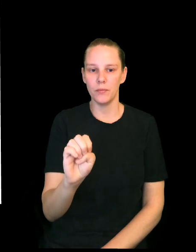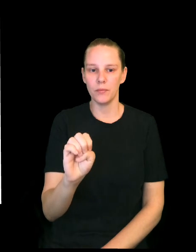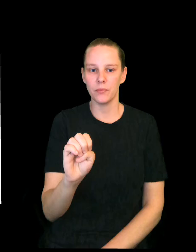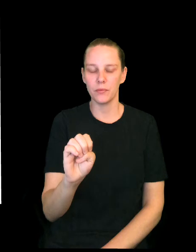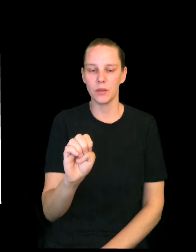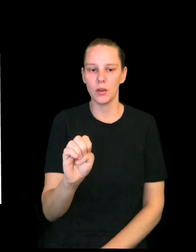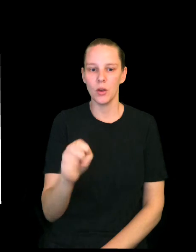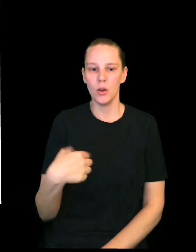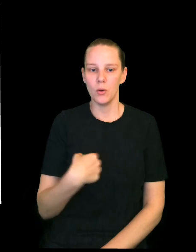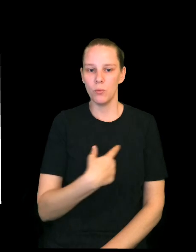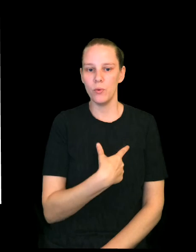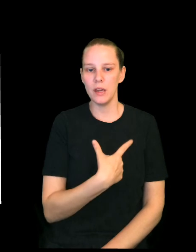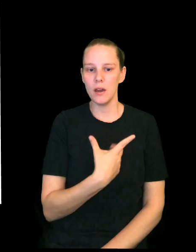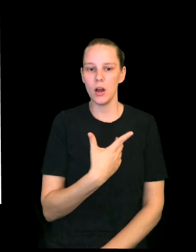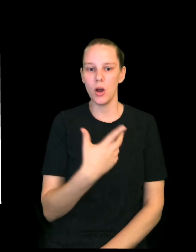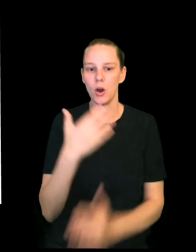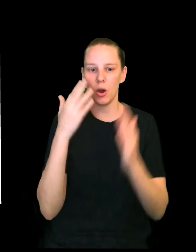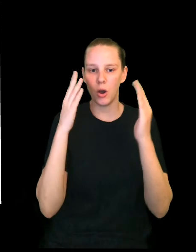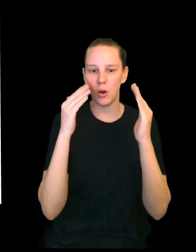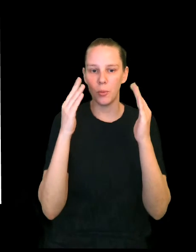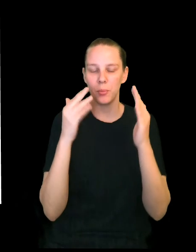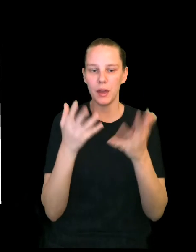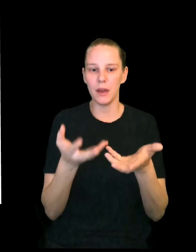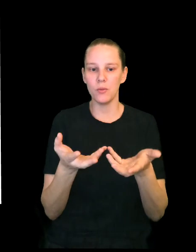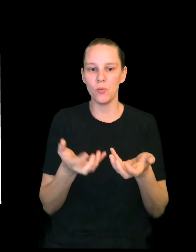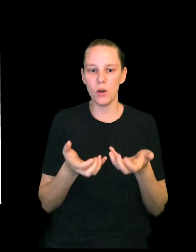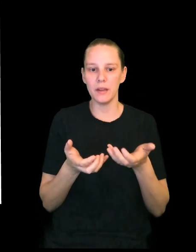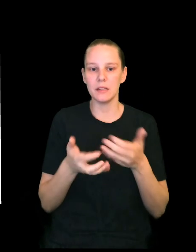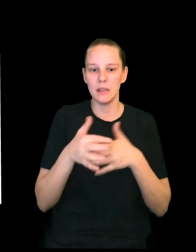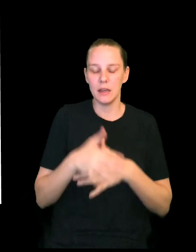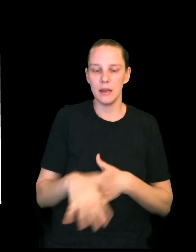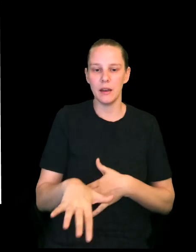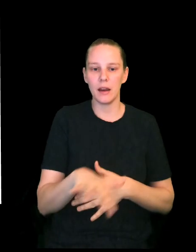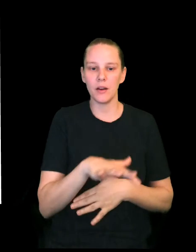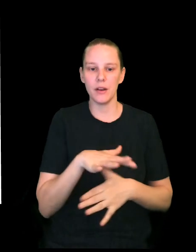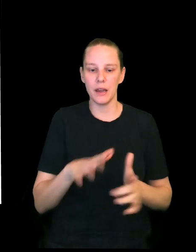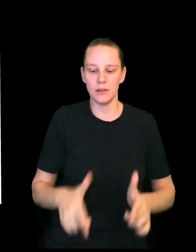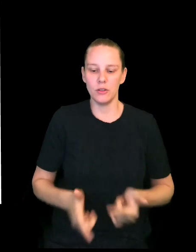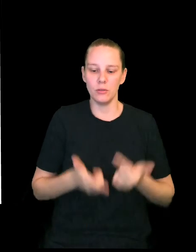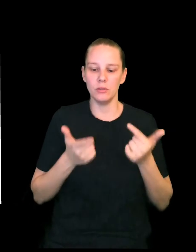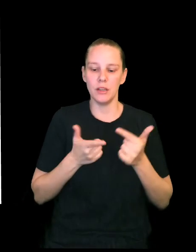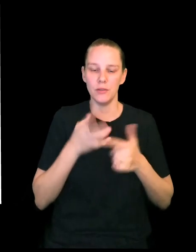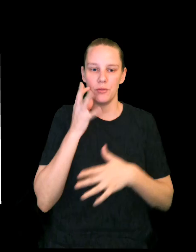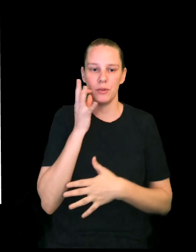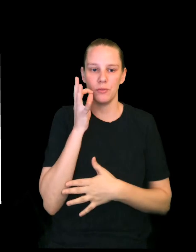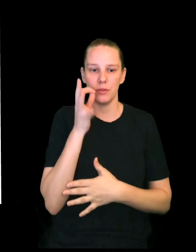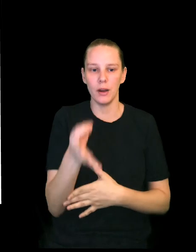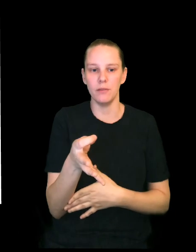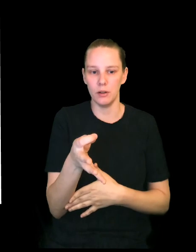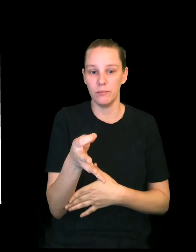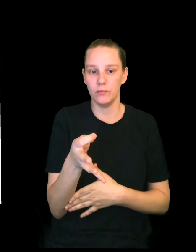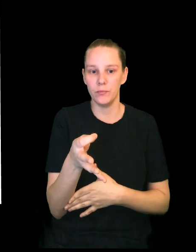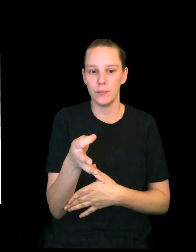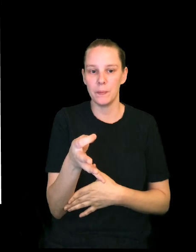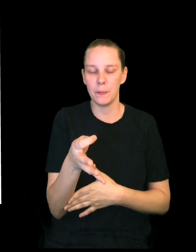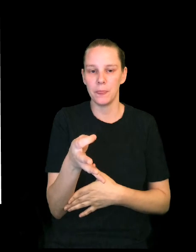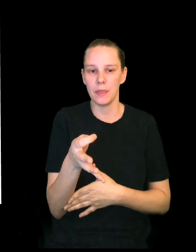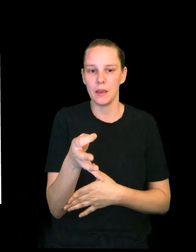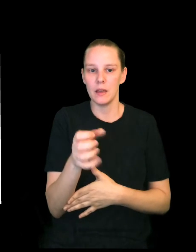Sustainable. We hope and want an area to live forever.